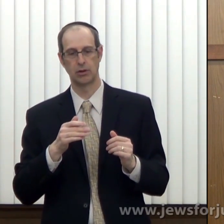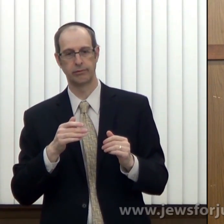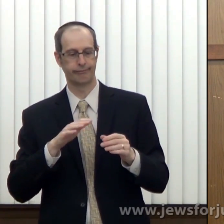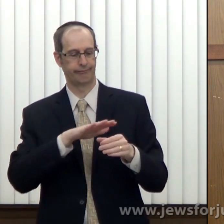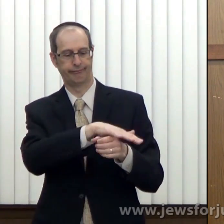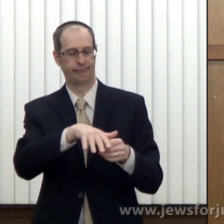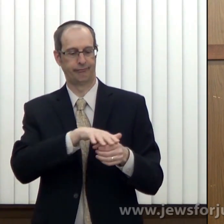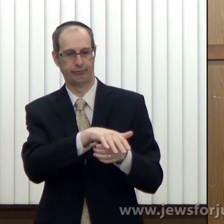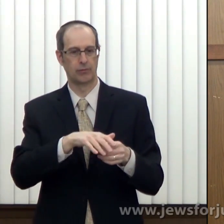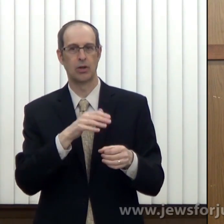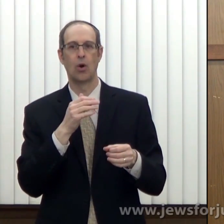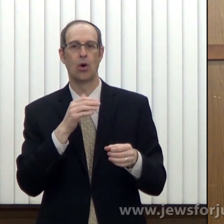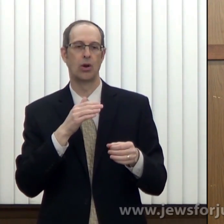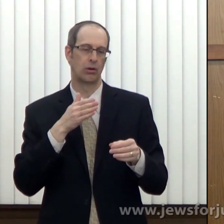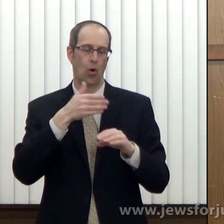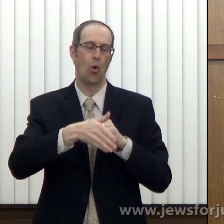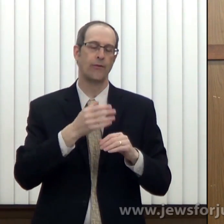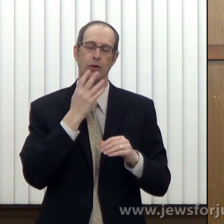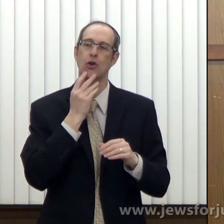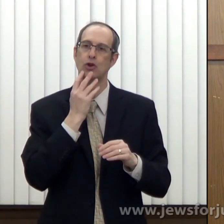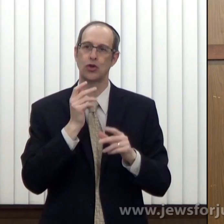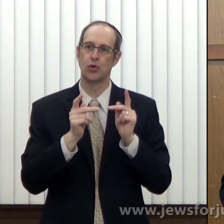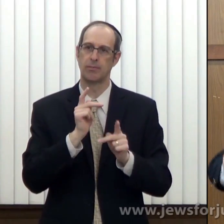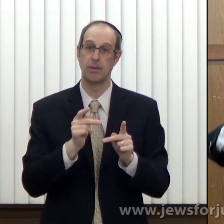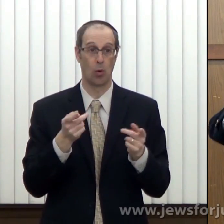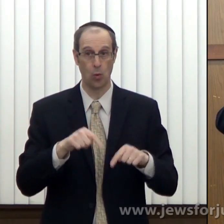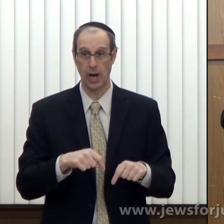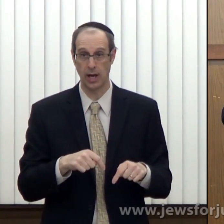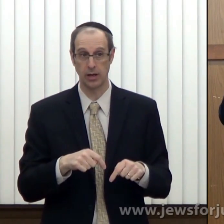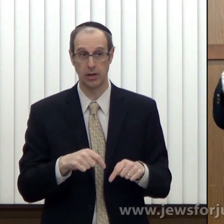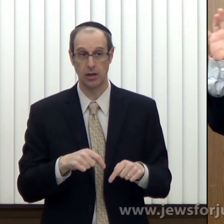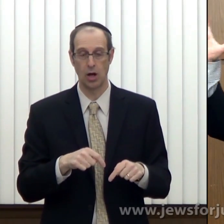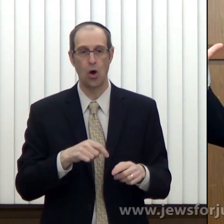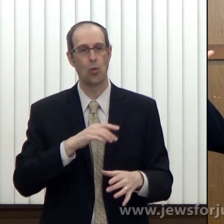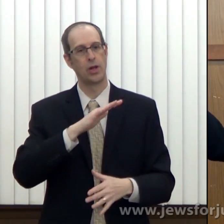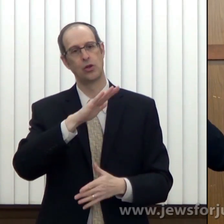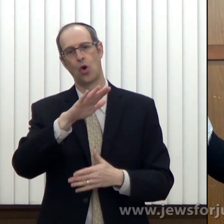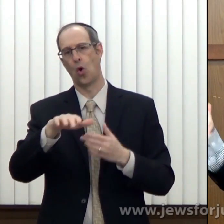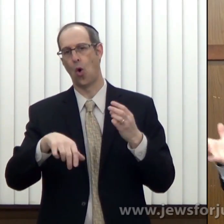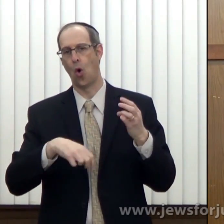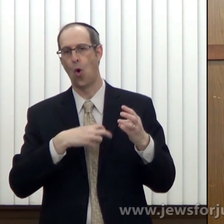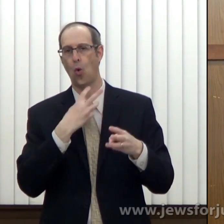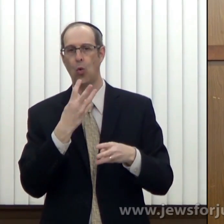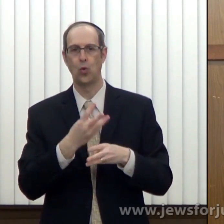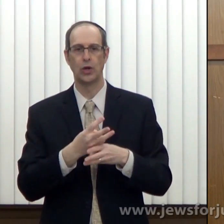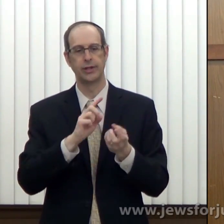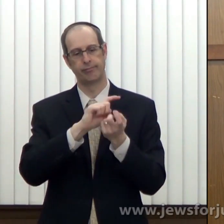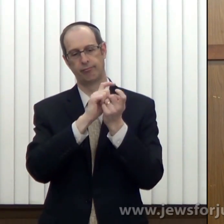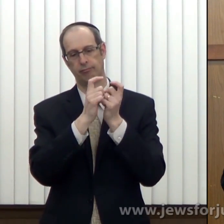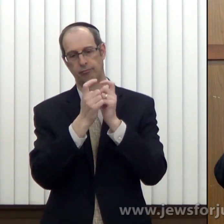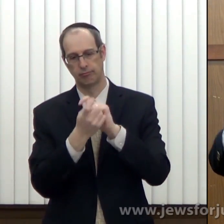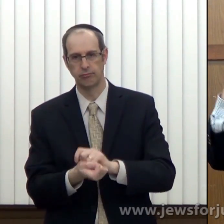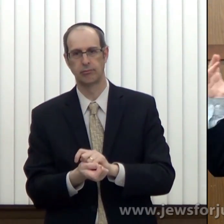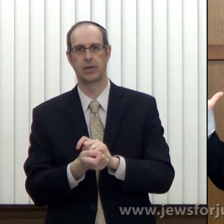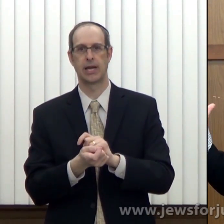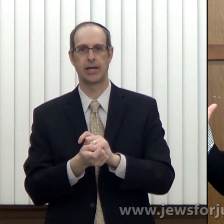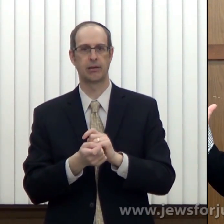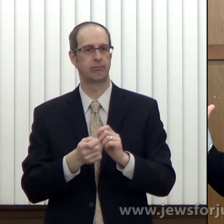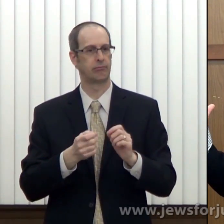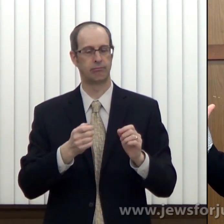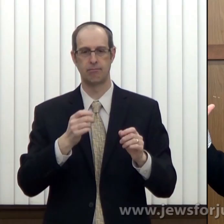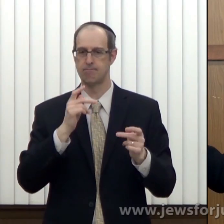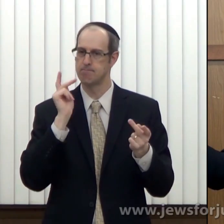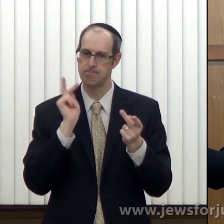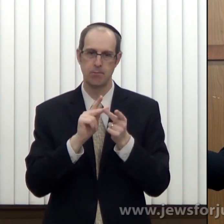the ruler of the Jewish people, when the whole world is transformed into a